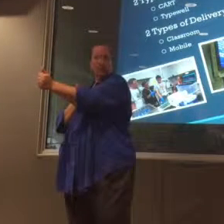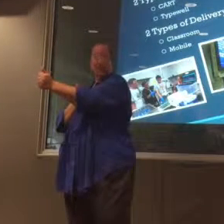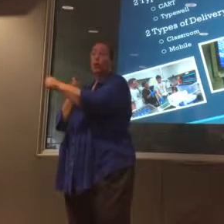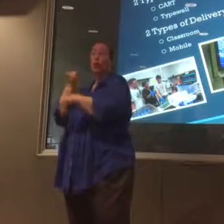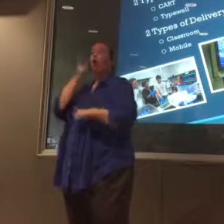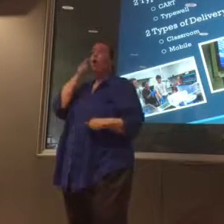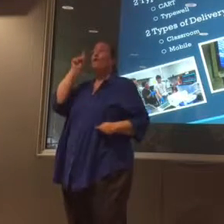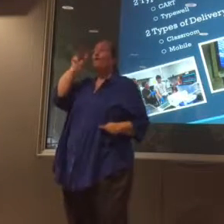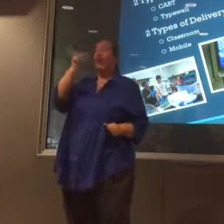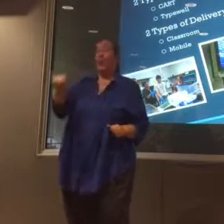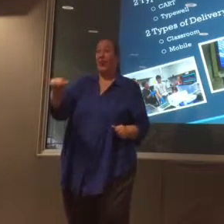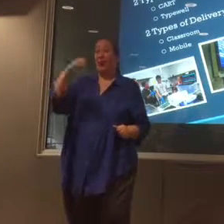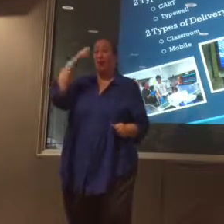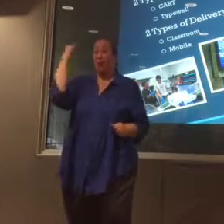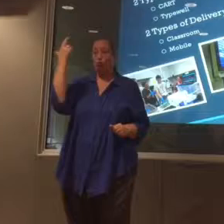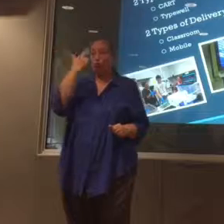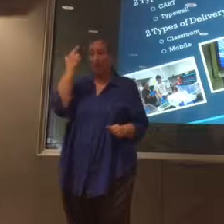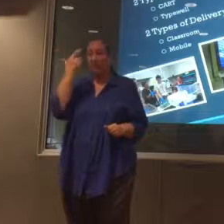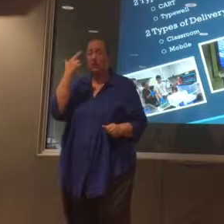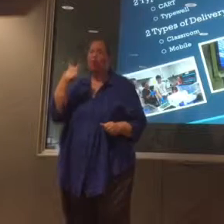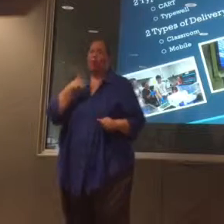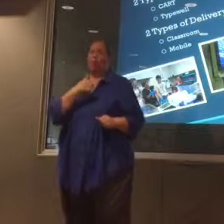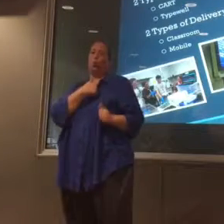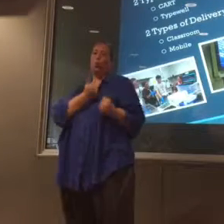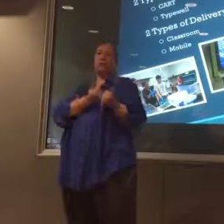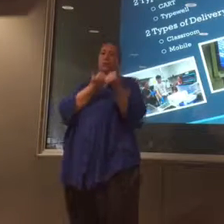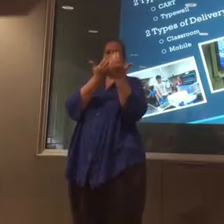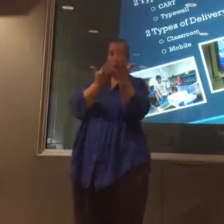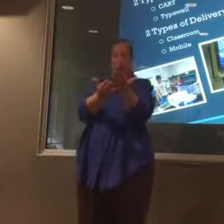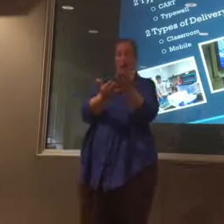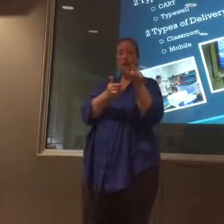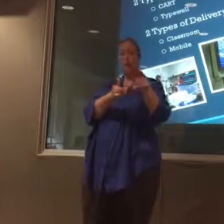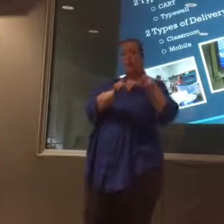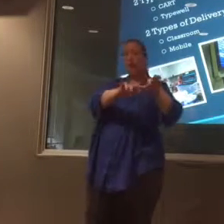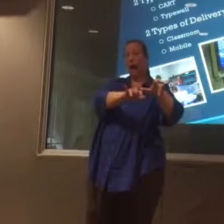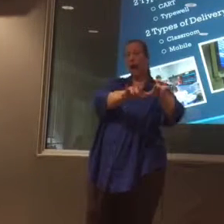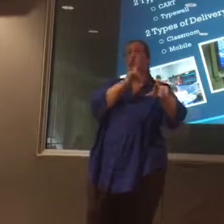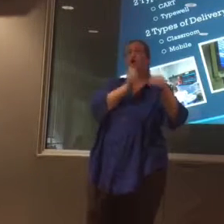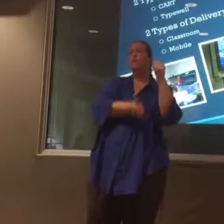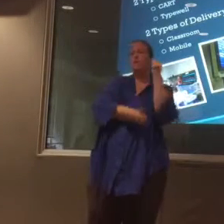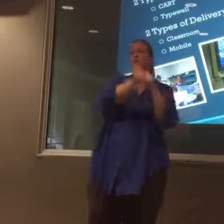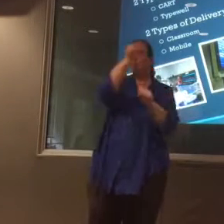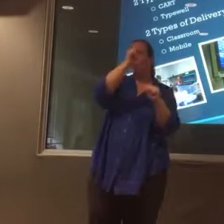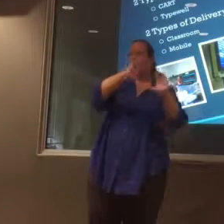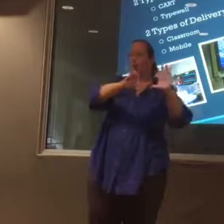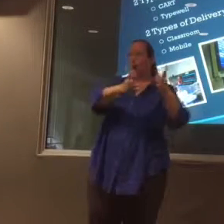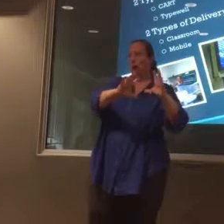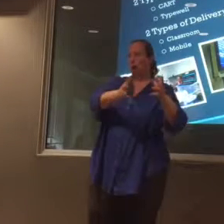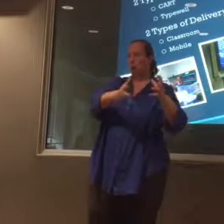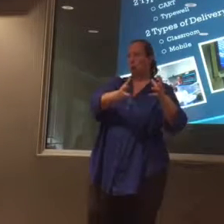with Typewell captioning. And for that reason, we suggest that cart